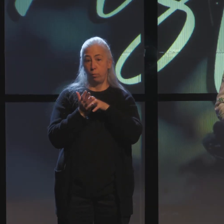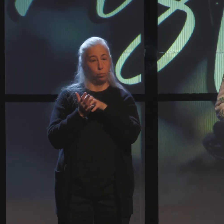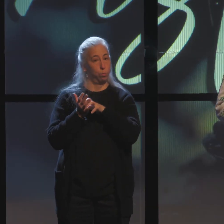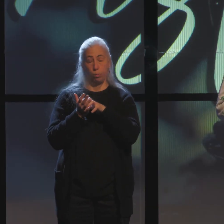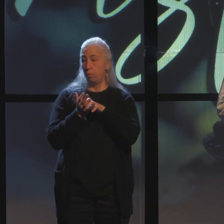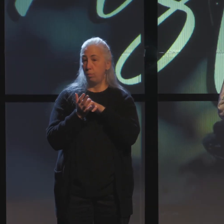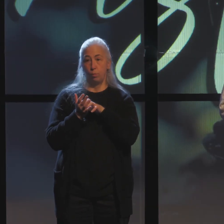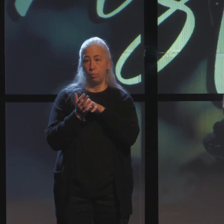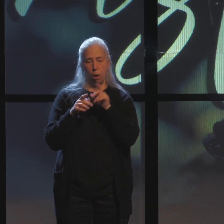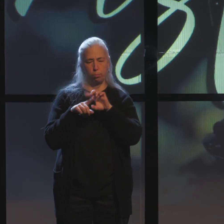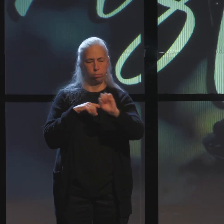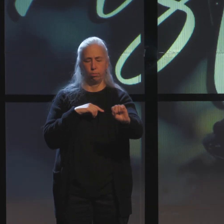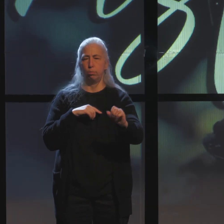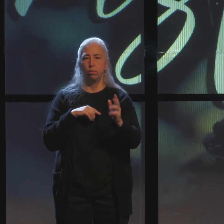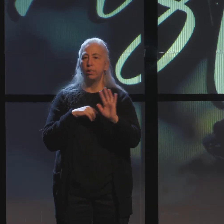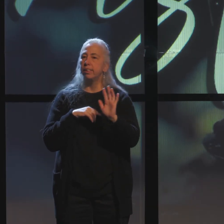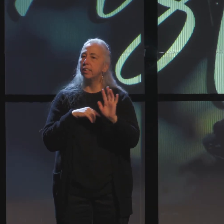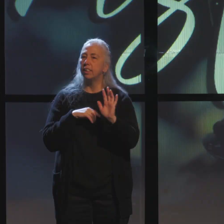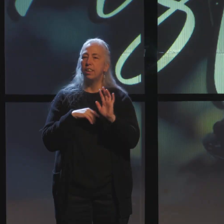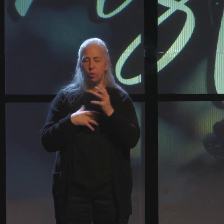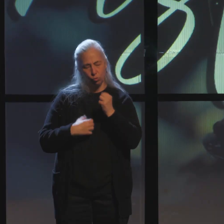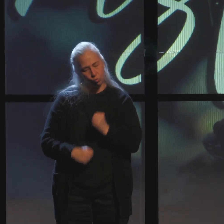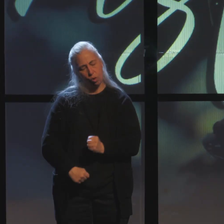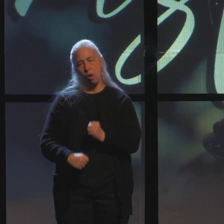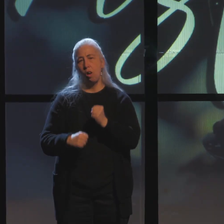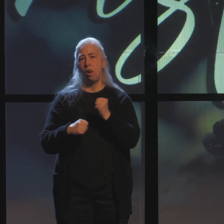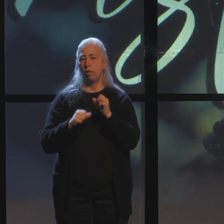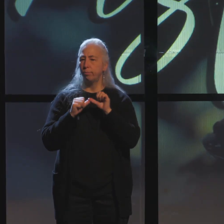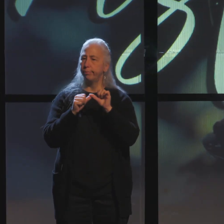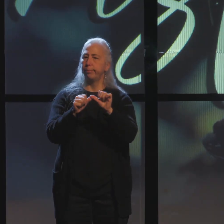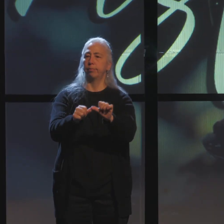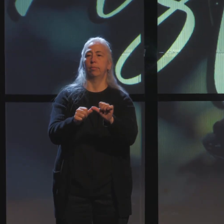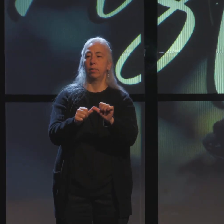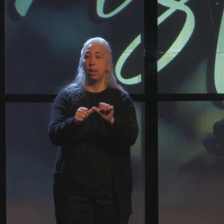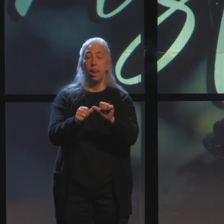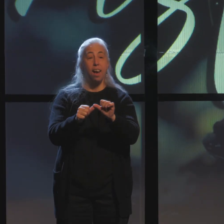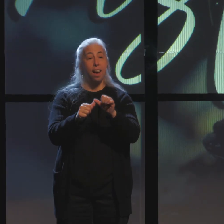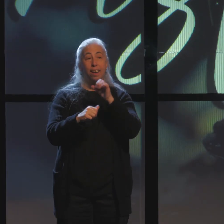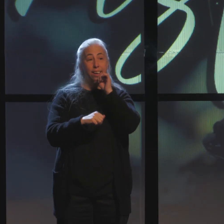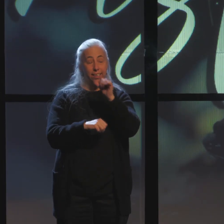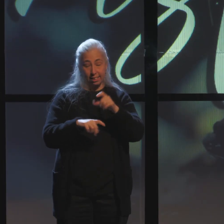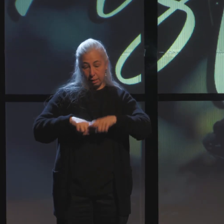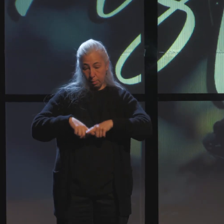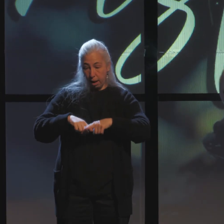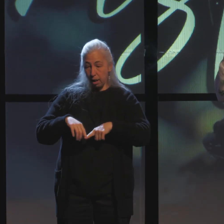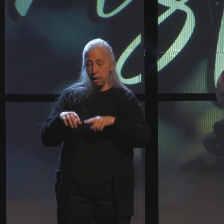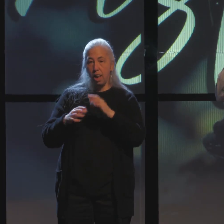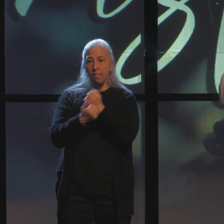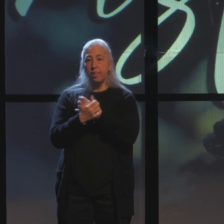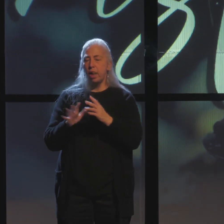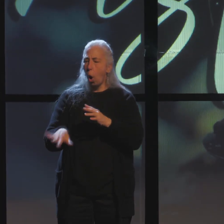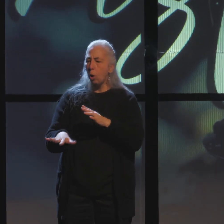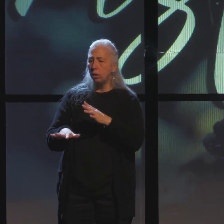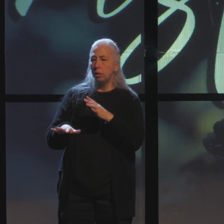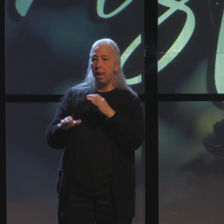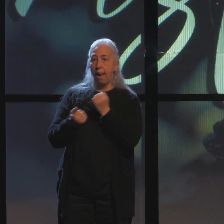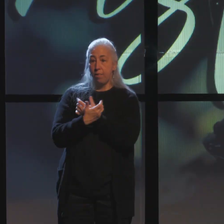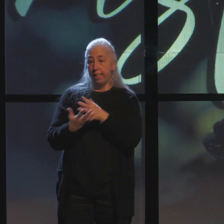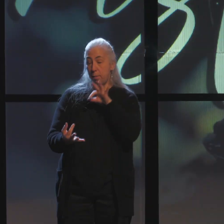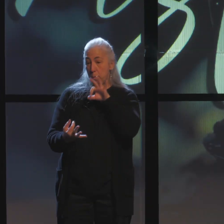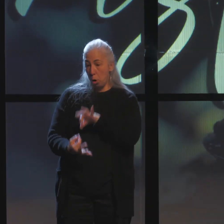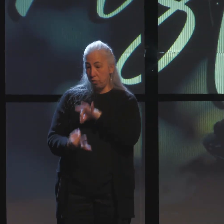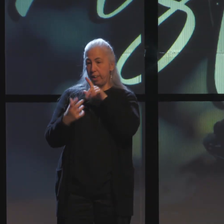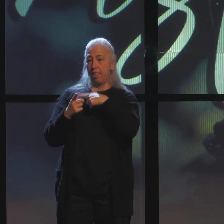fleeting. And it doesn't depend on our circumstances behaving themselves. Because how many of y'all know our circumstances